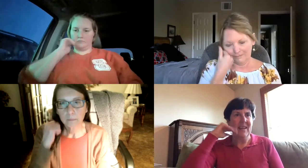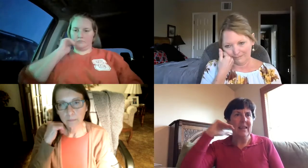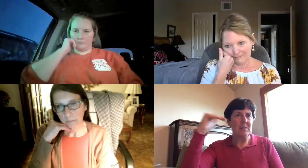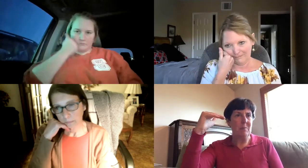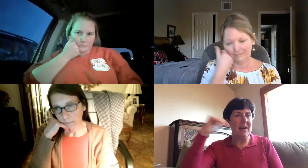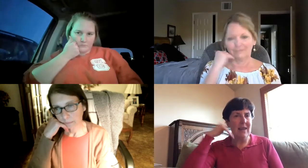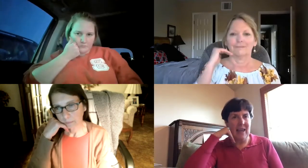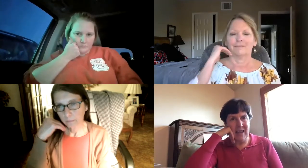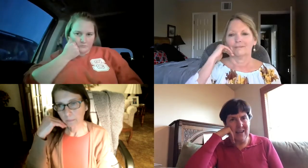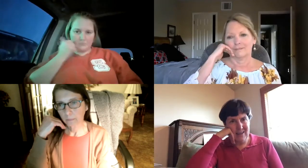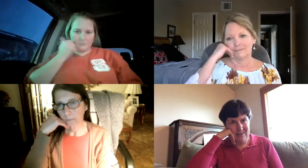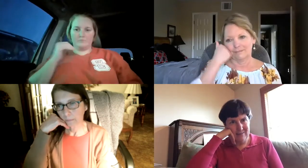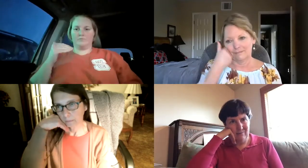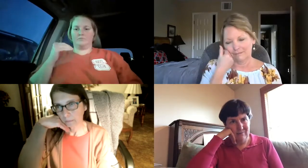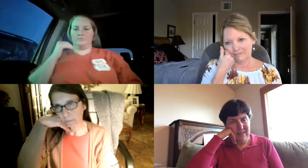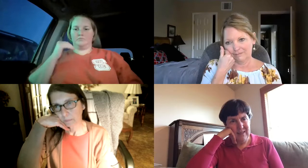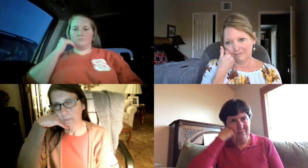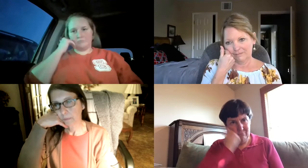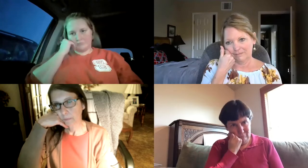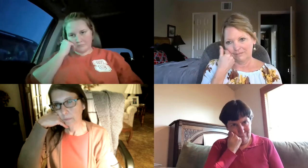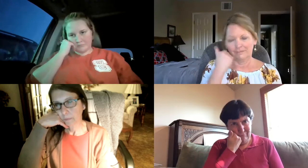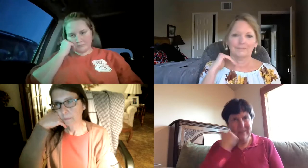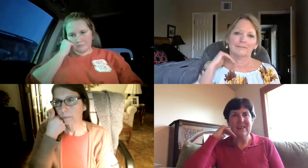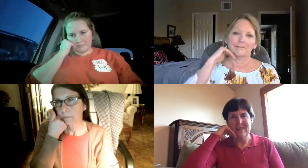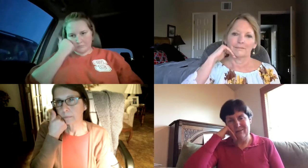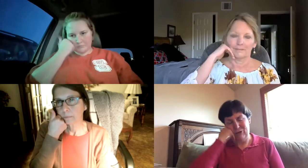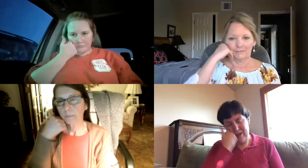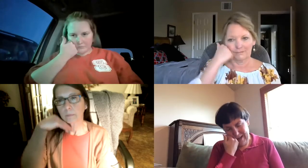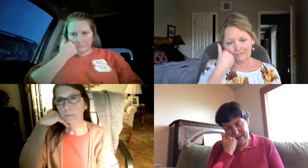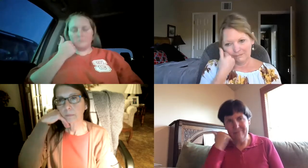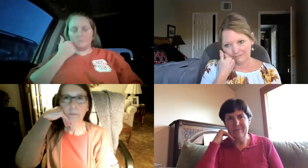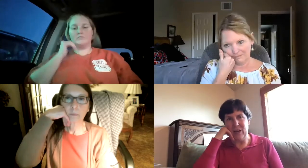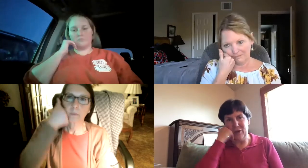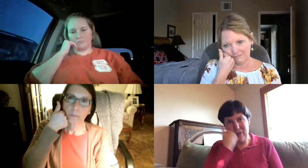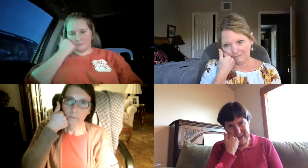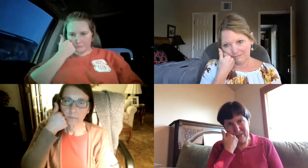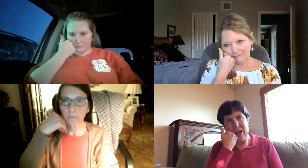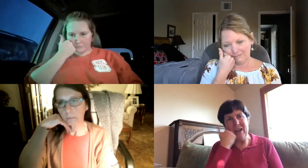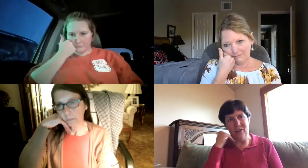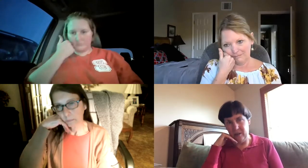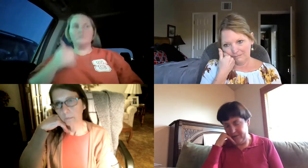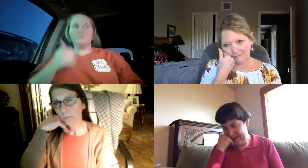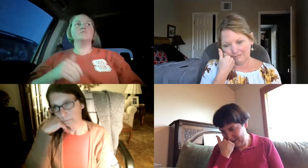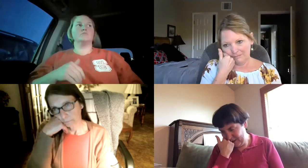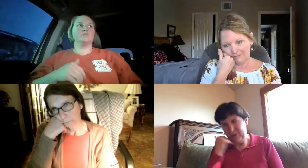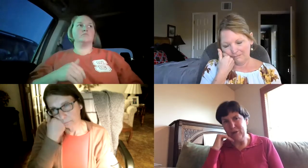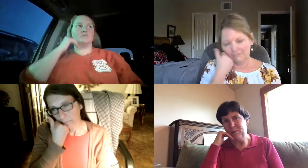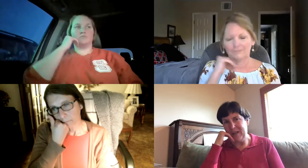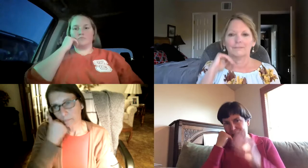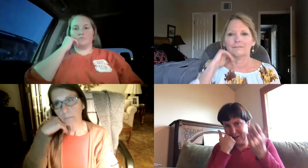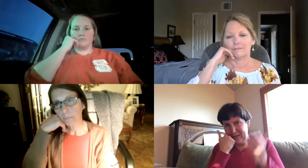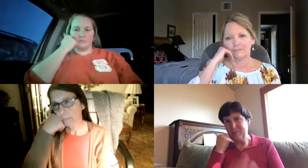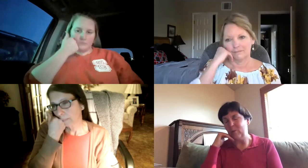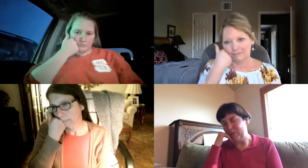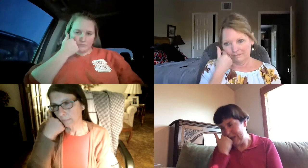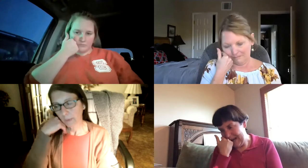is bent hand, shy. And you get a shy look on your face too. You don't really